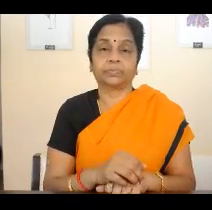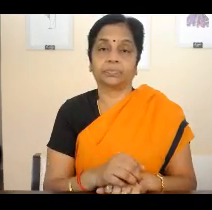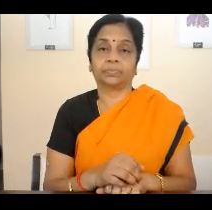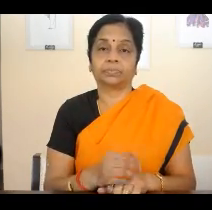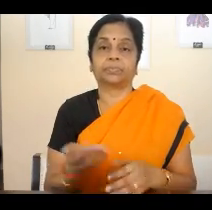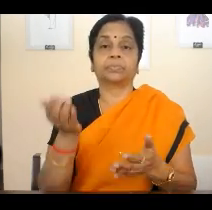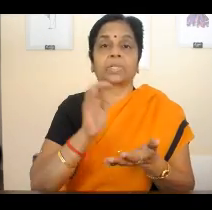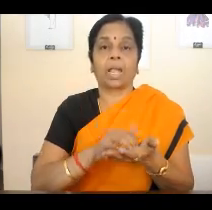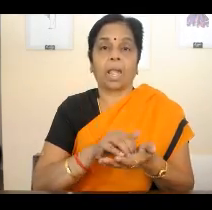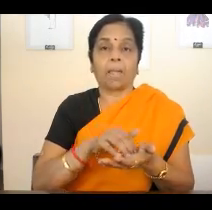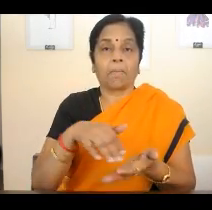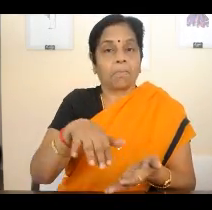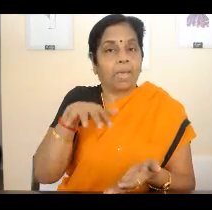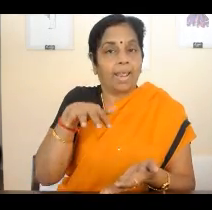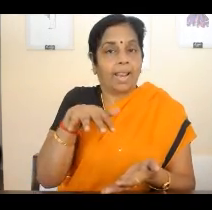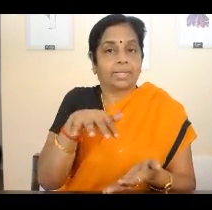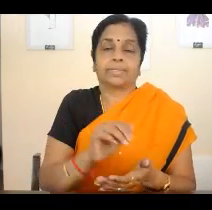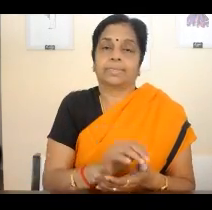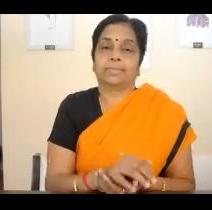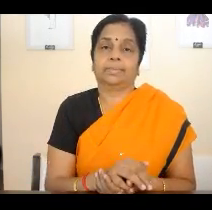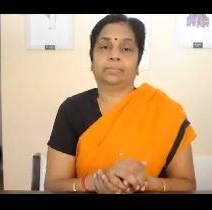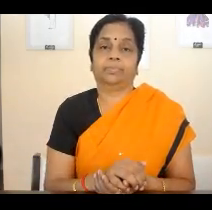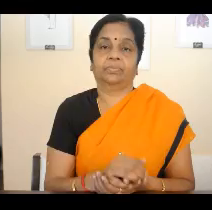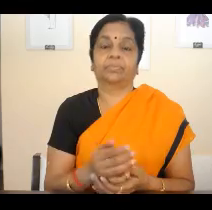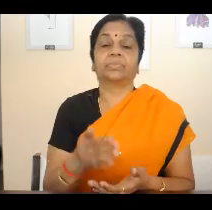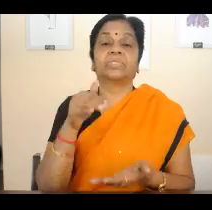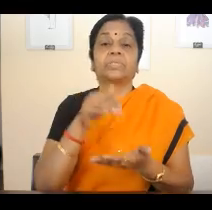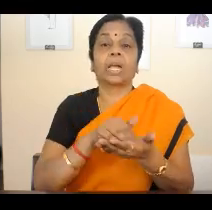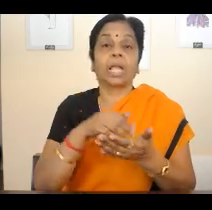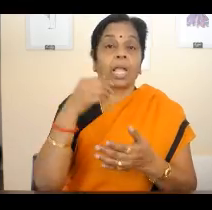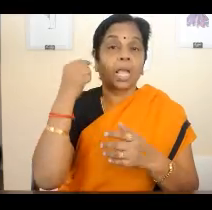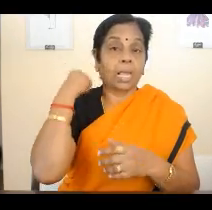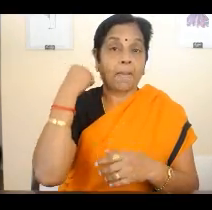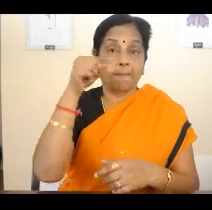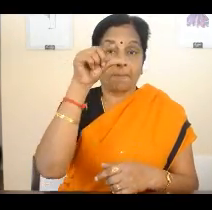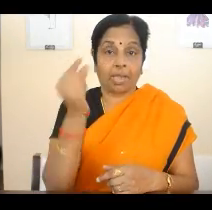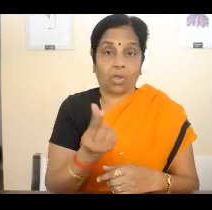and paralysis, and spinal cord injuries.